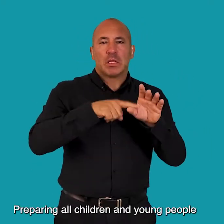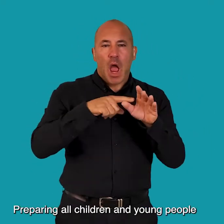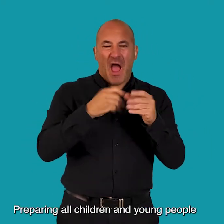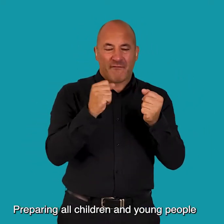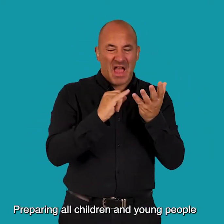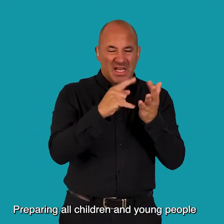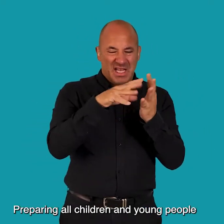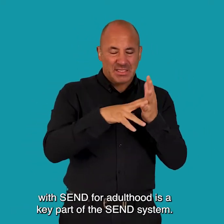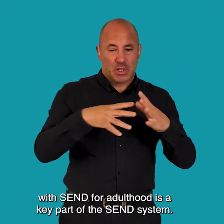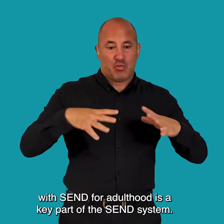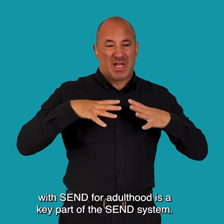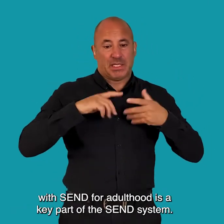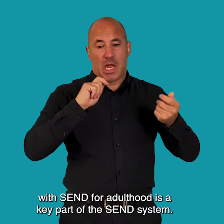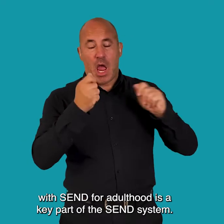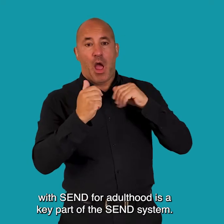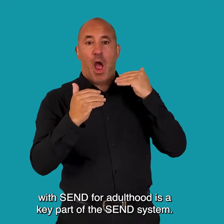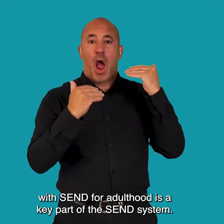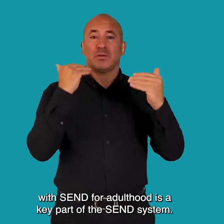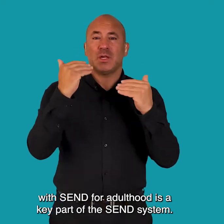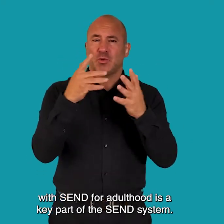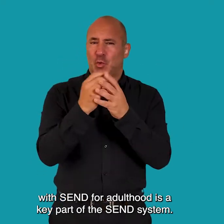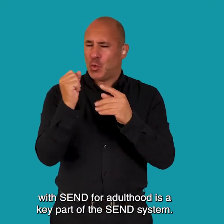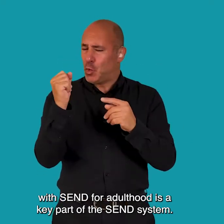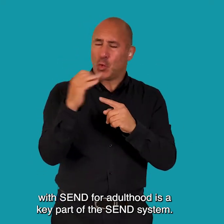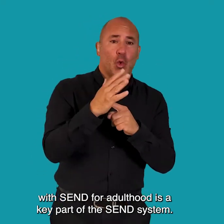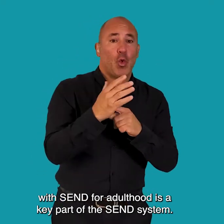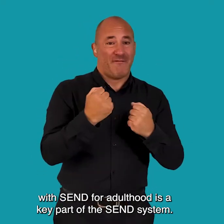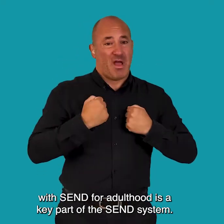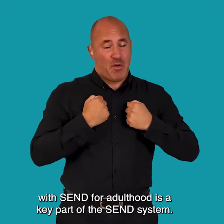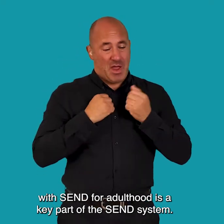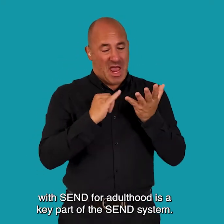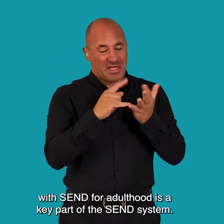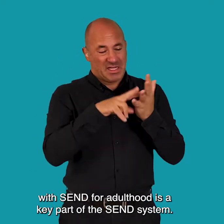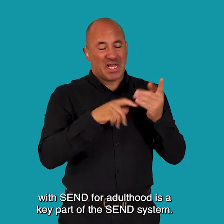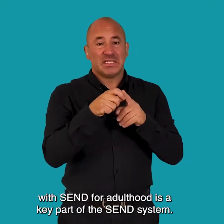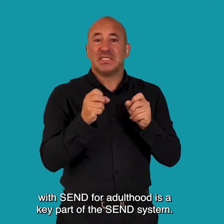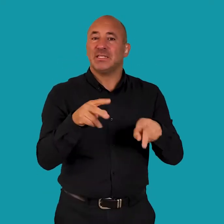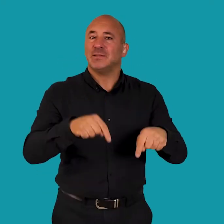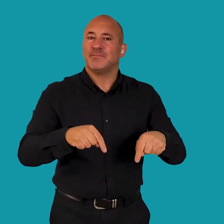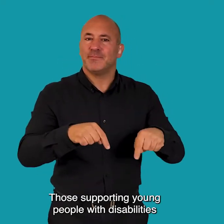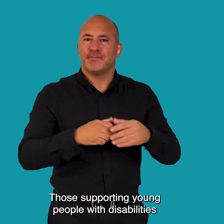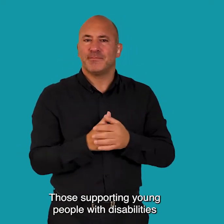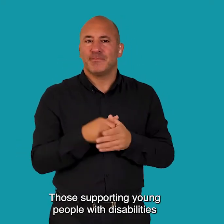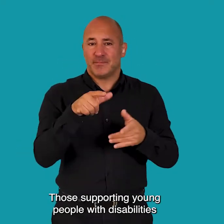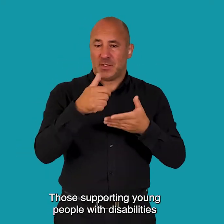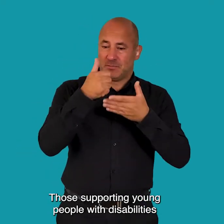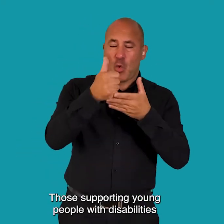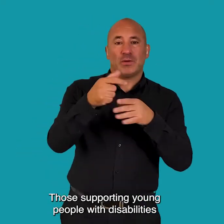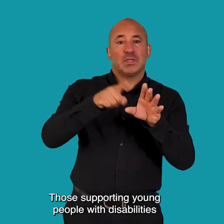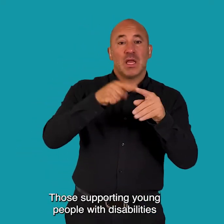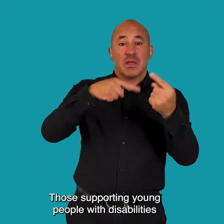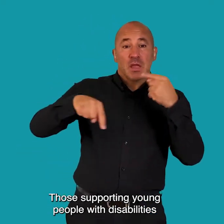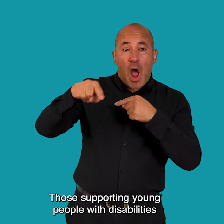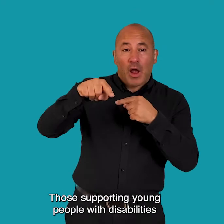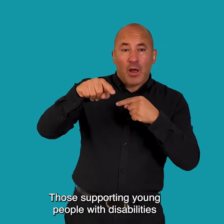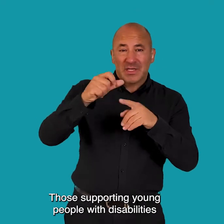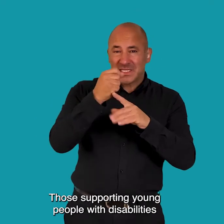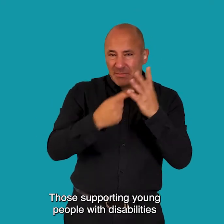young people with SEND for adulthood is a key part of the SEND system. Those supporting young people with disabilities